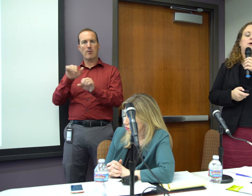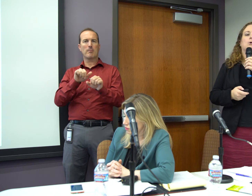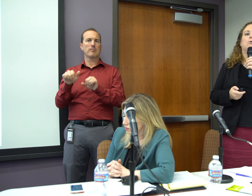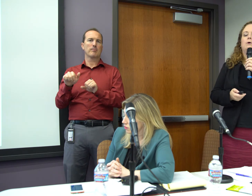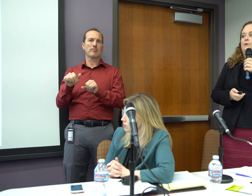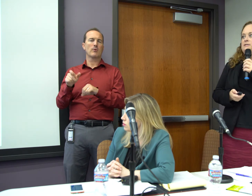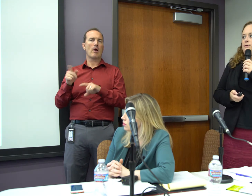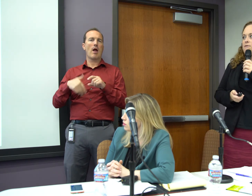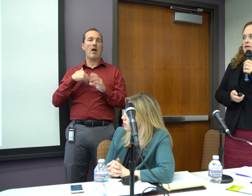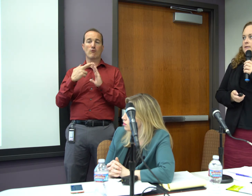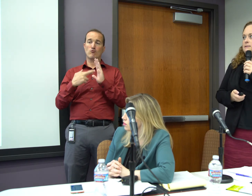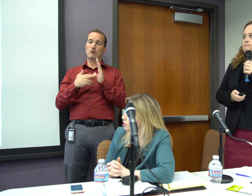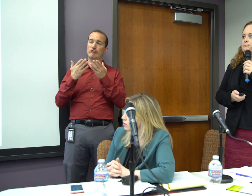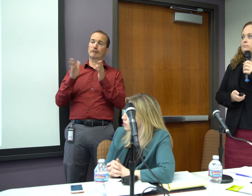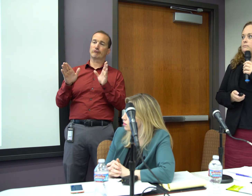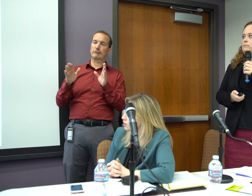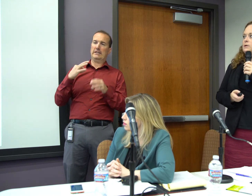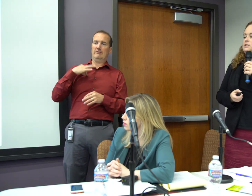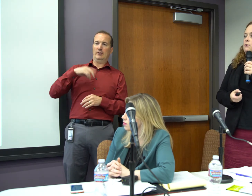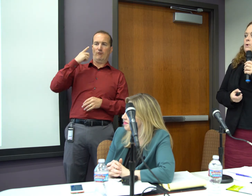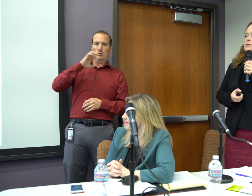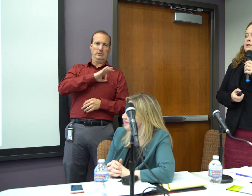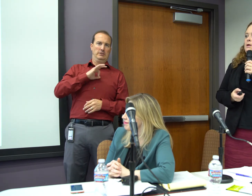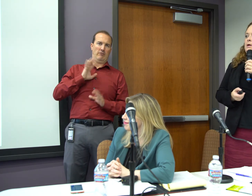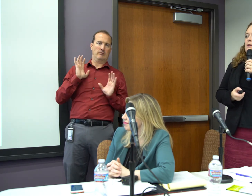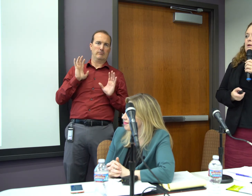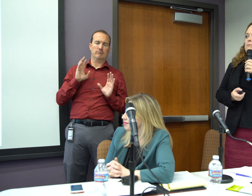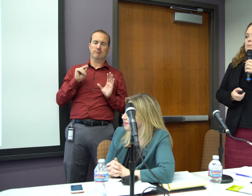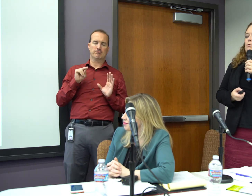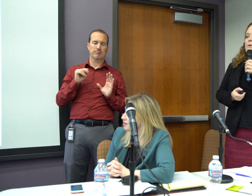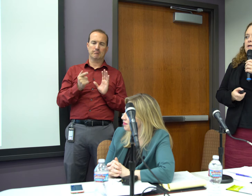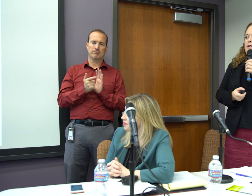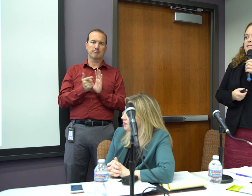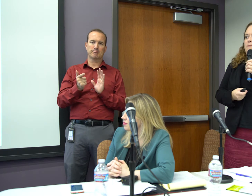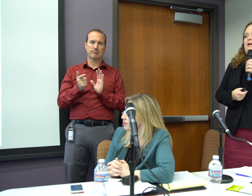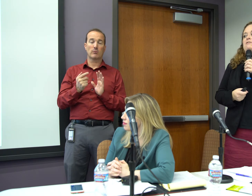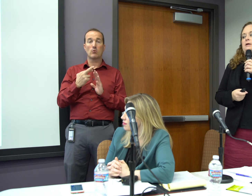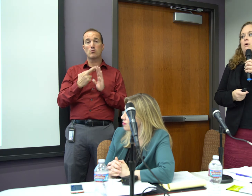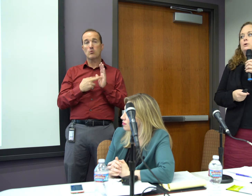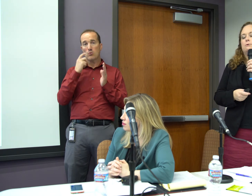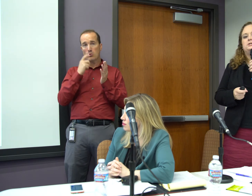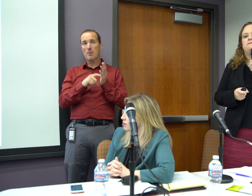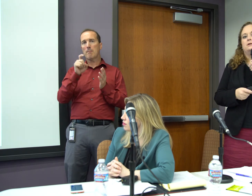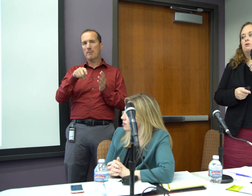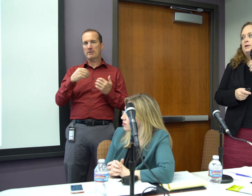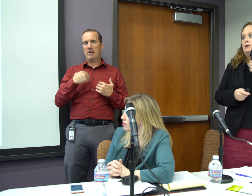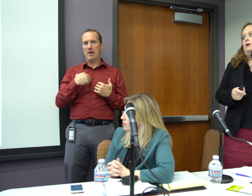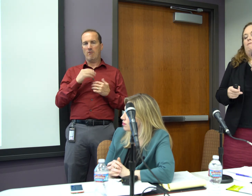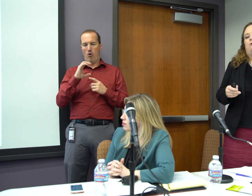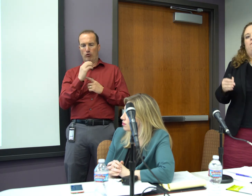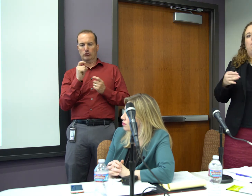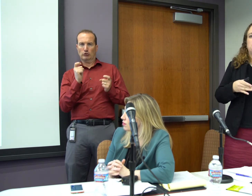have a rule in place for convenience. So one of the rule recognized there may have to be a cultural shift a little